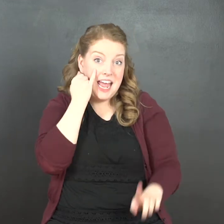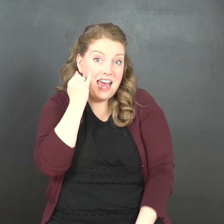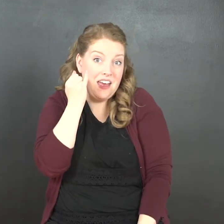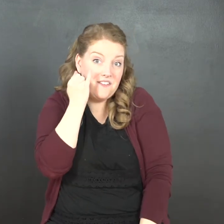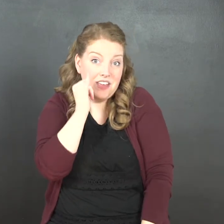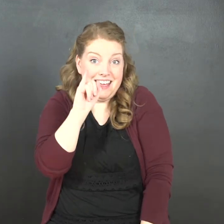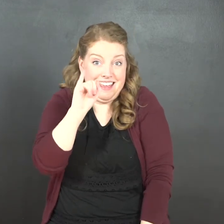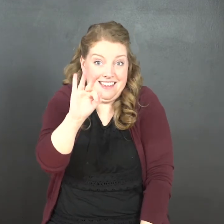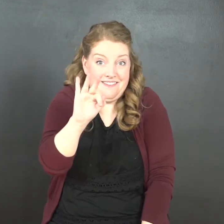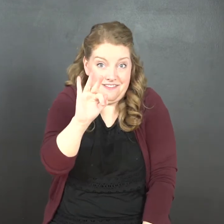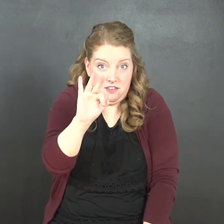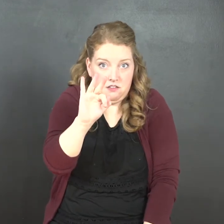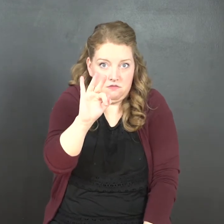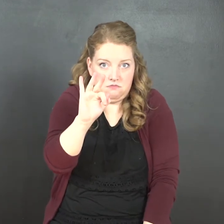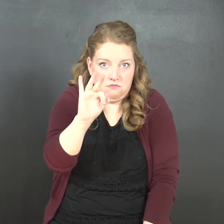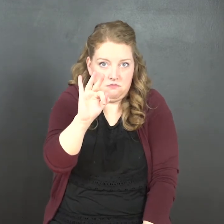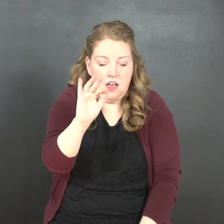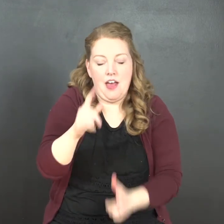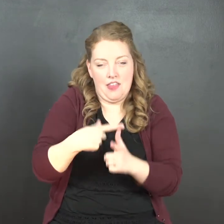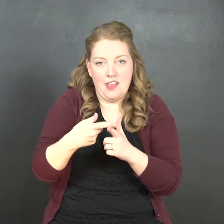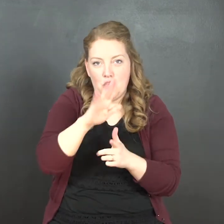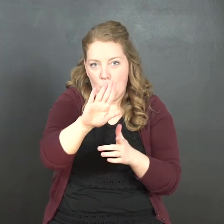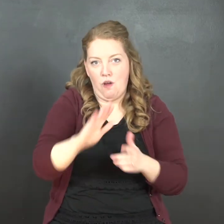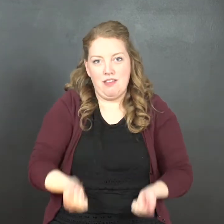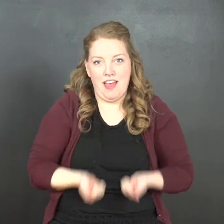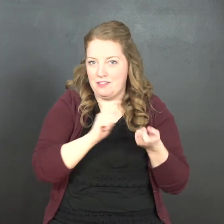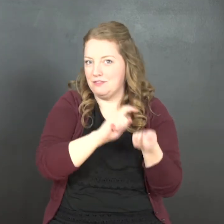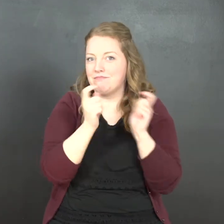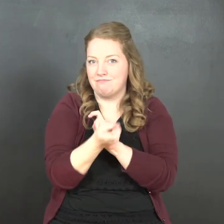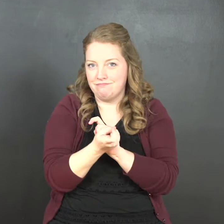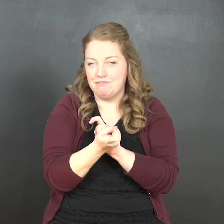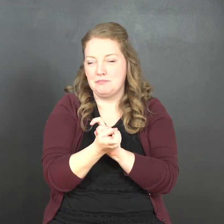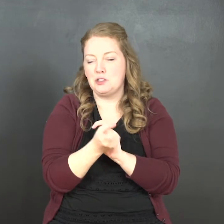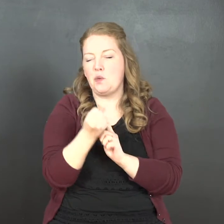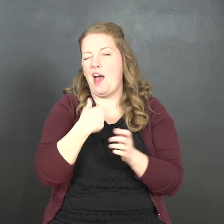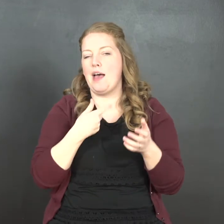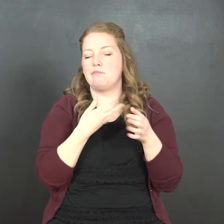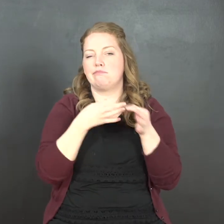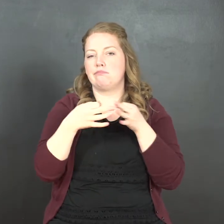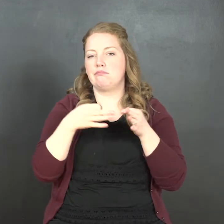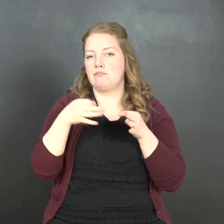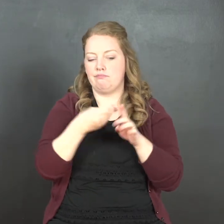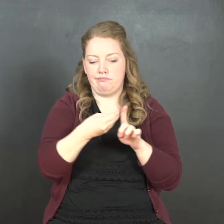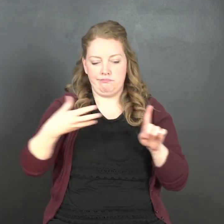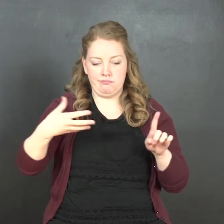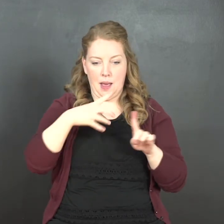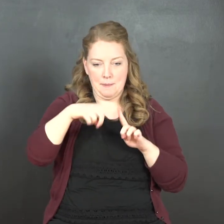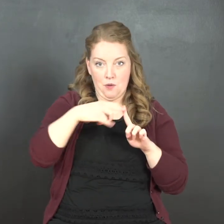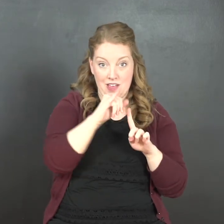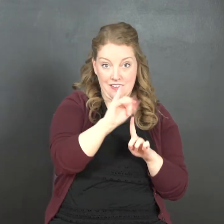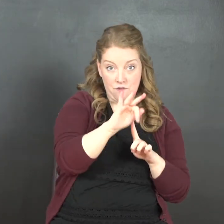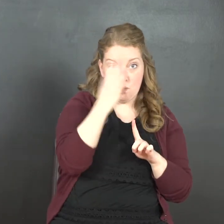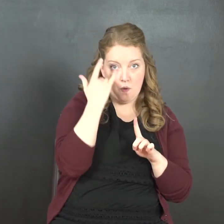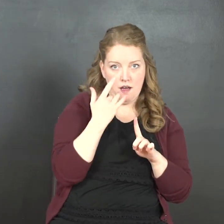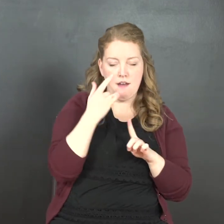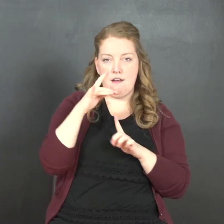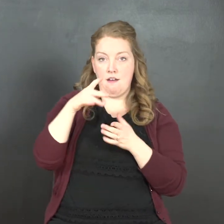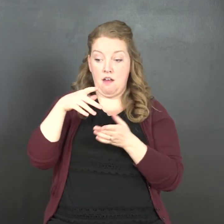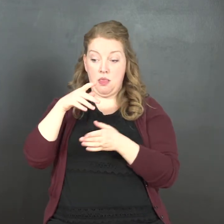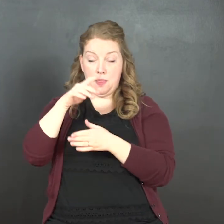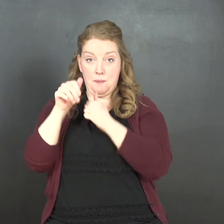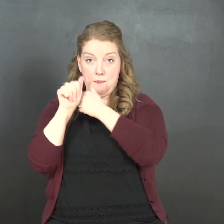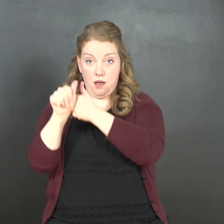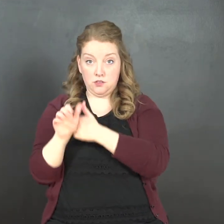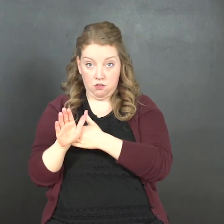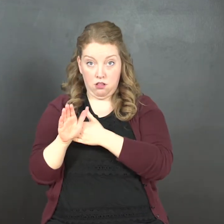you. Well, I say all that to say this. Seven times in the verses that we're going to be looking at today, the Apostle Paul